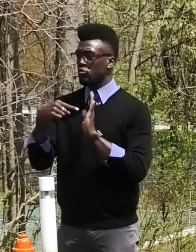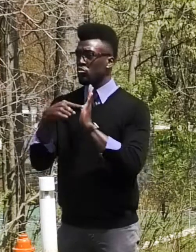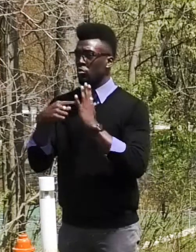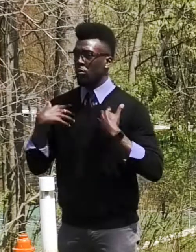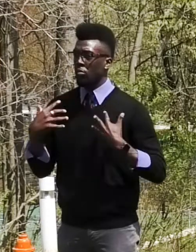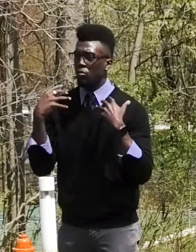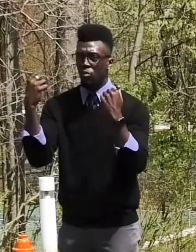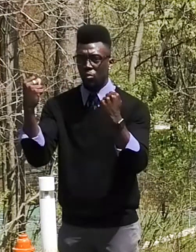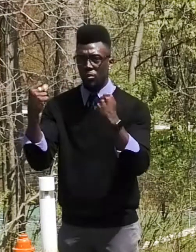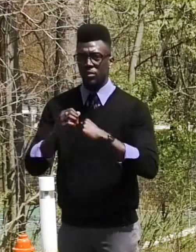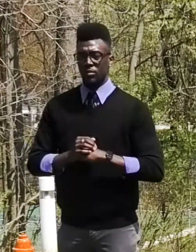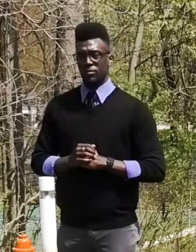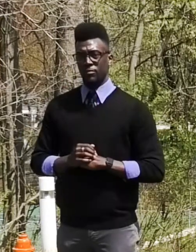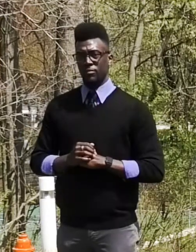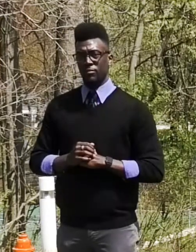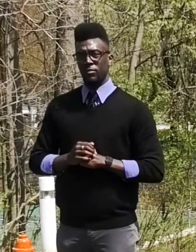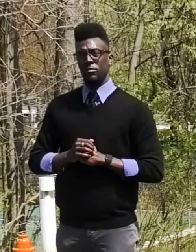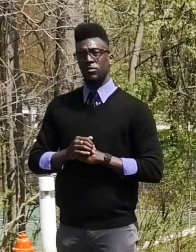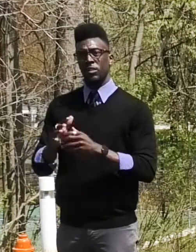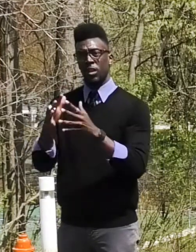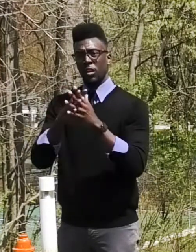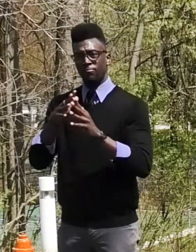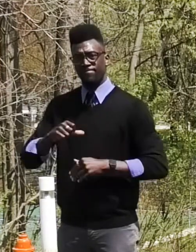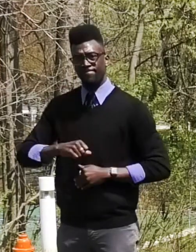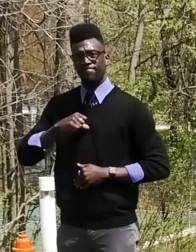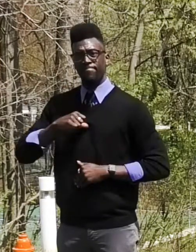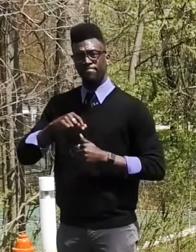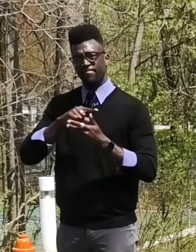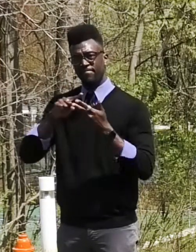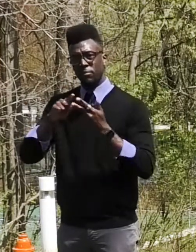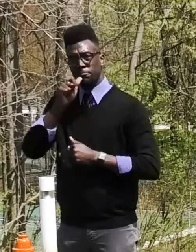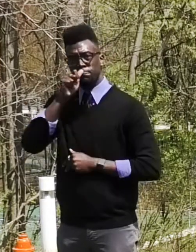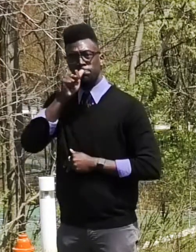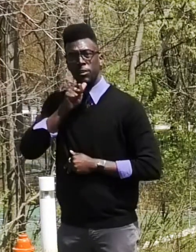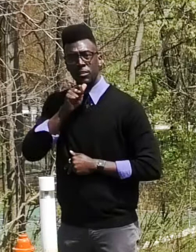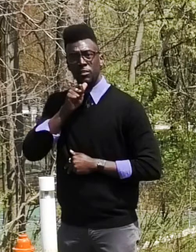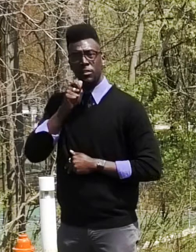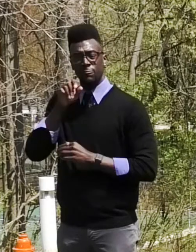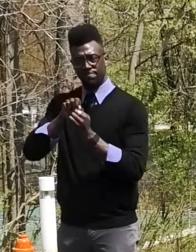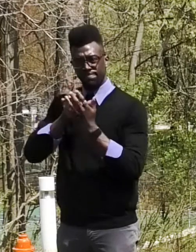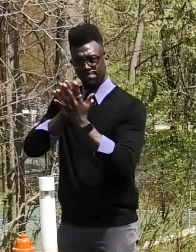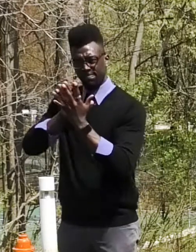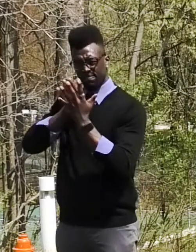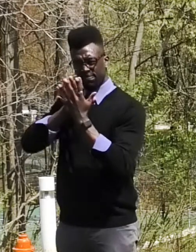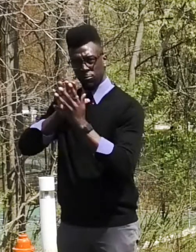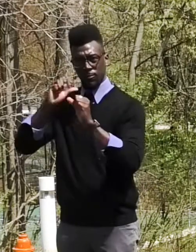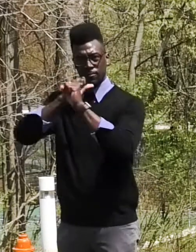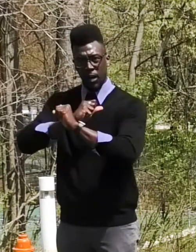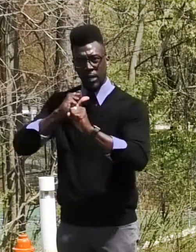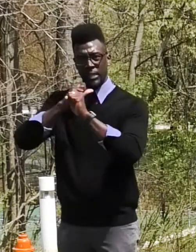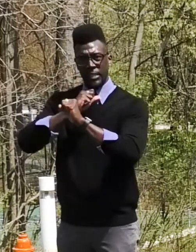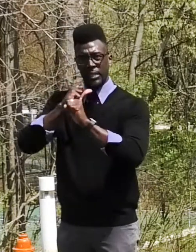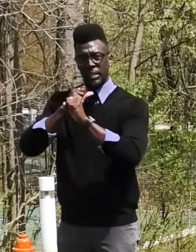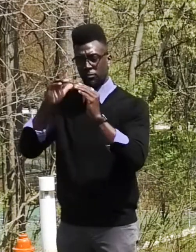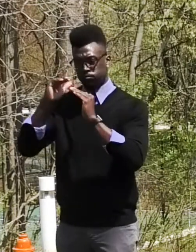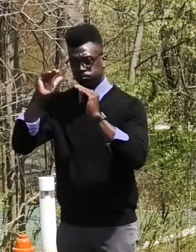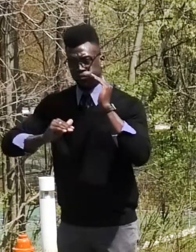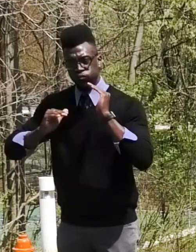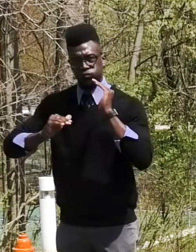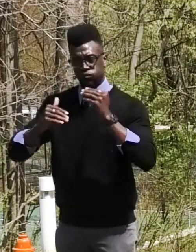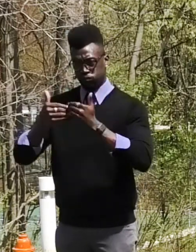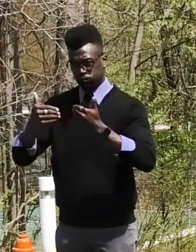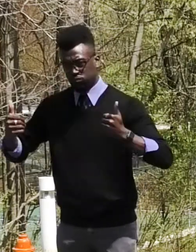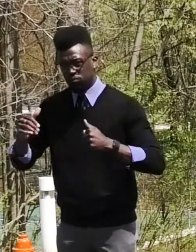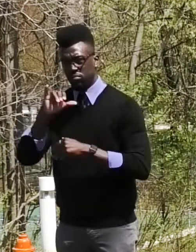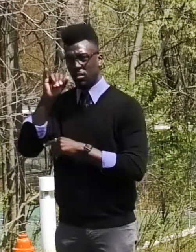courage, patriotism, and exhibiting patience with grace in the face of violence, segregation, and